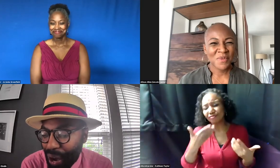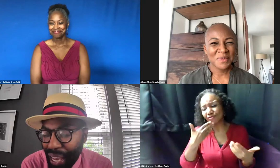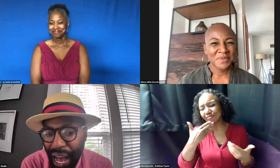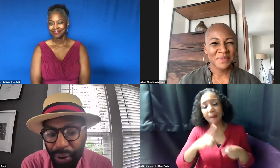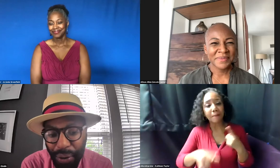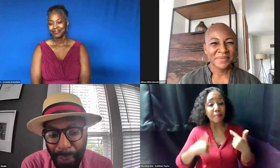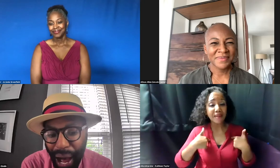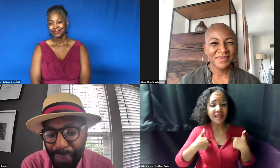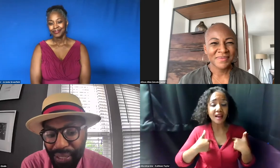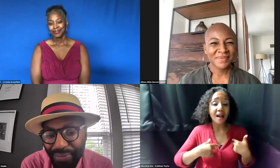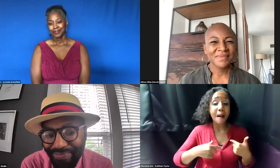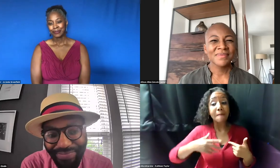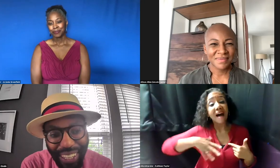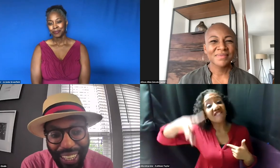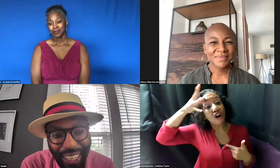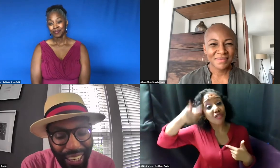But I go hang out with my pops